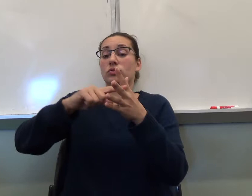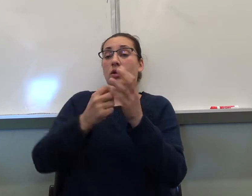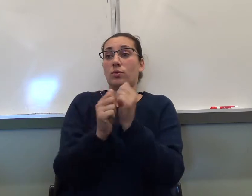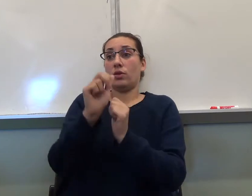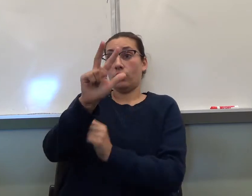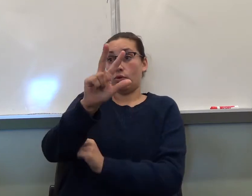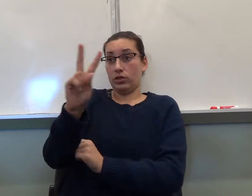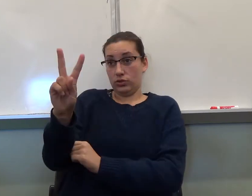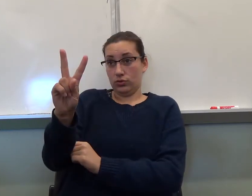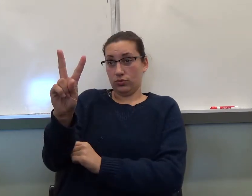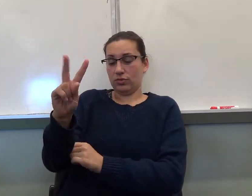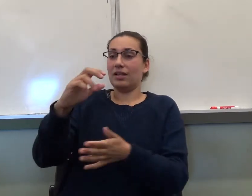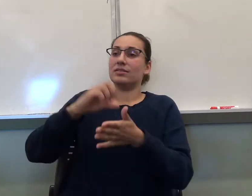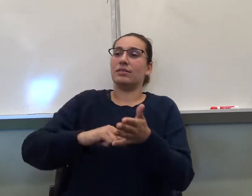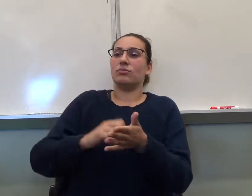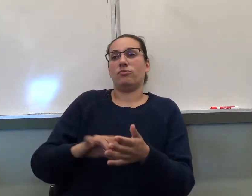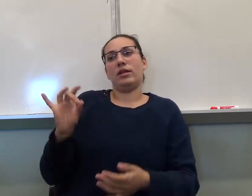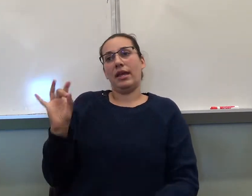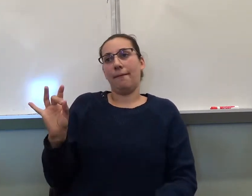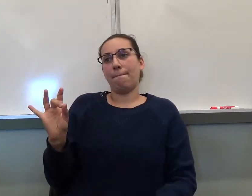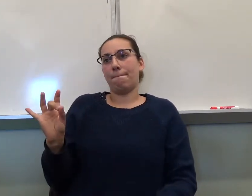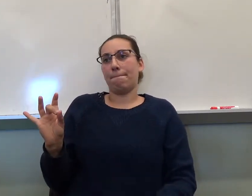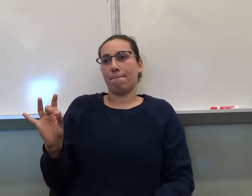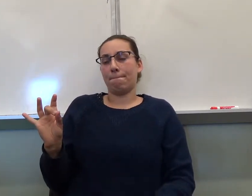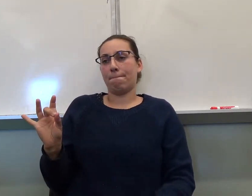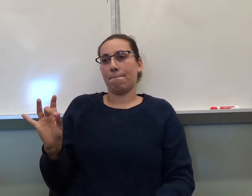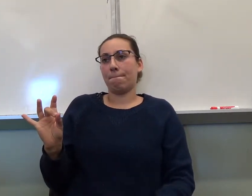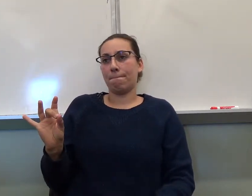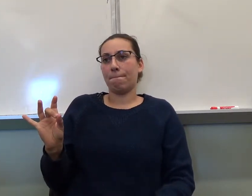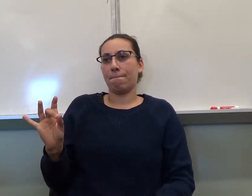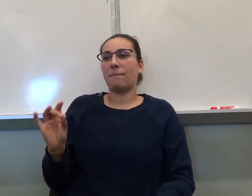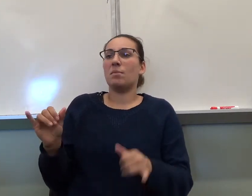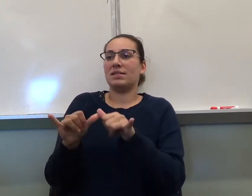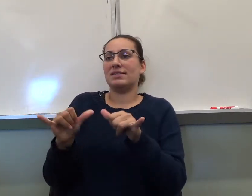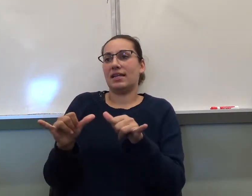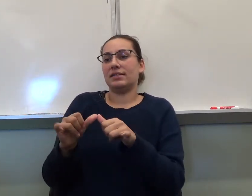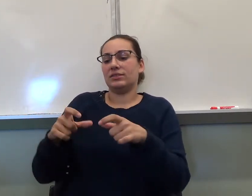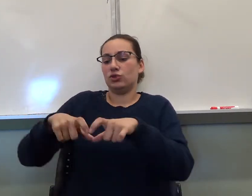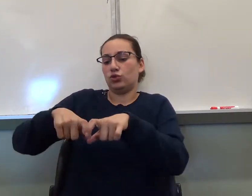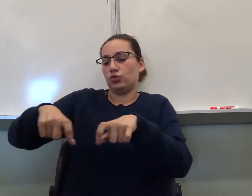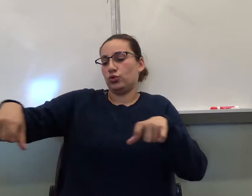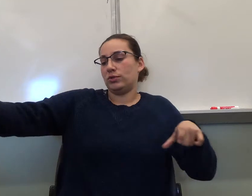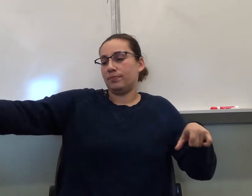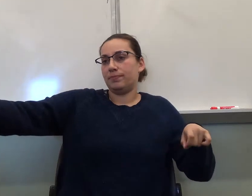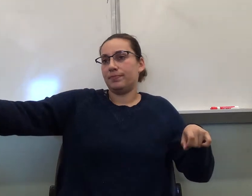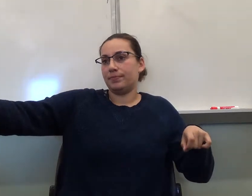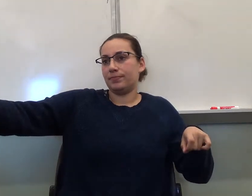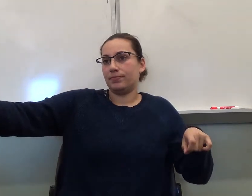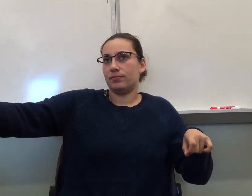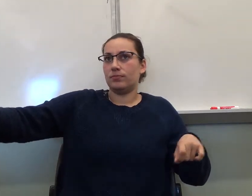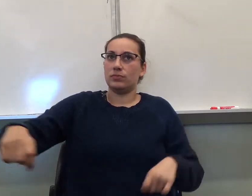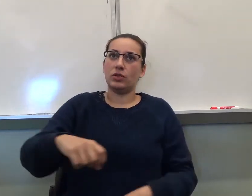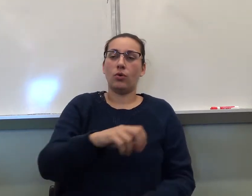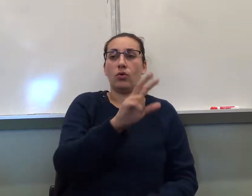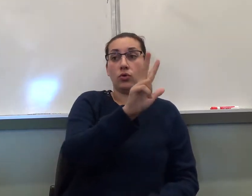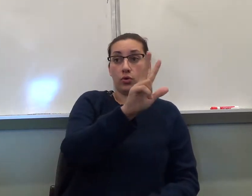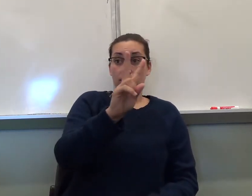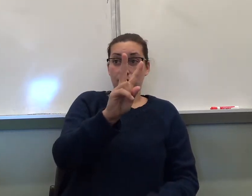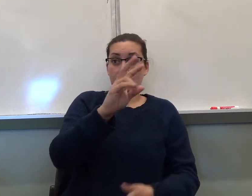this distance right here, which will be that side of the strip. So that's taking 8 inches away from 32.